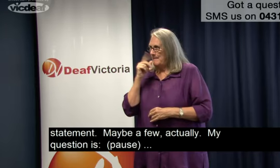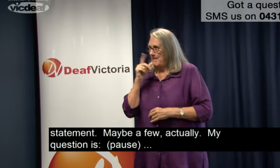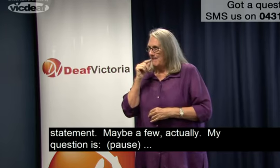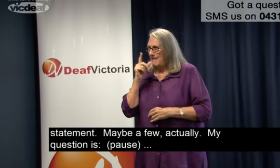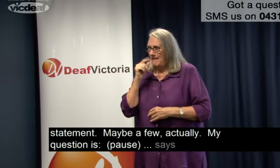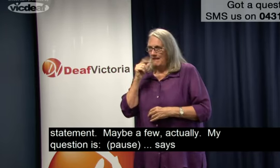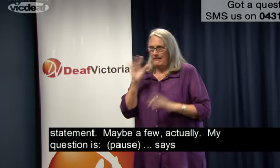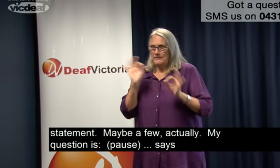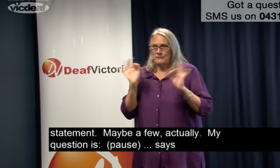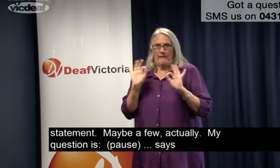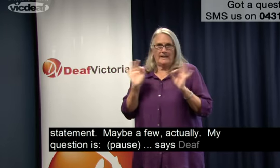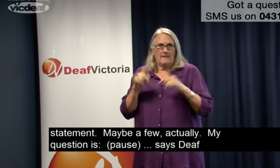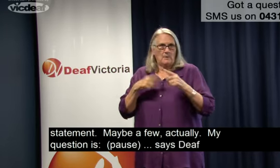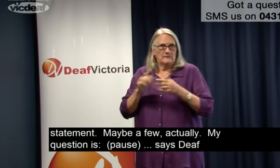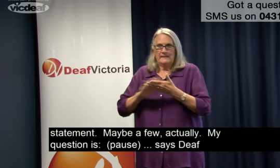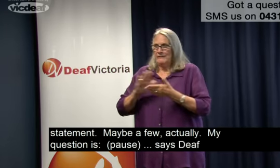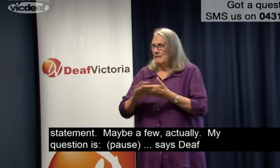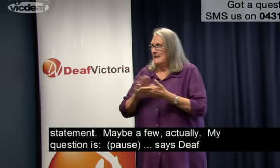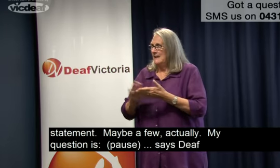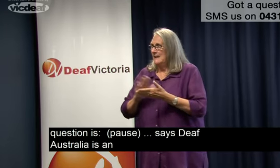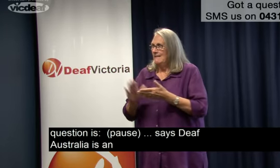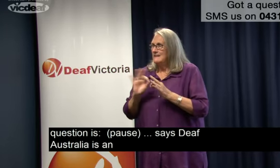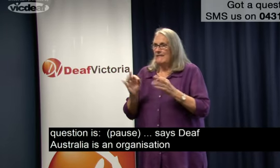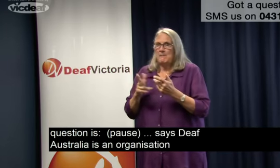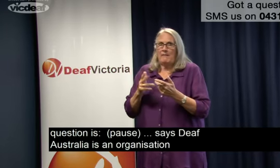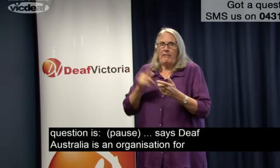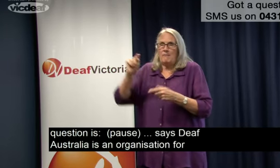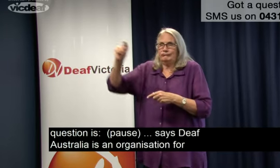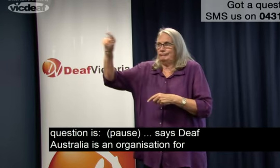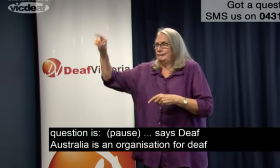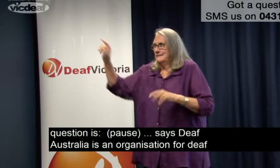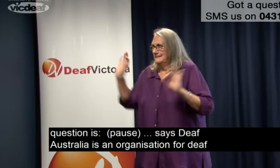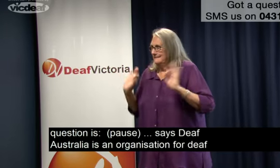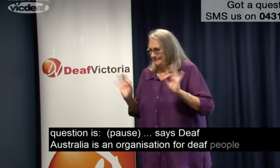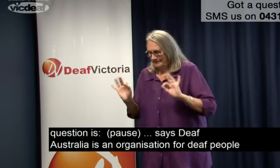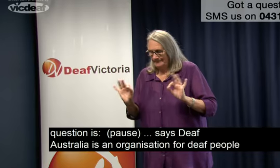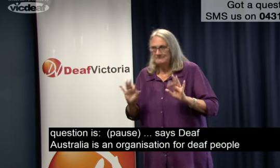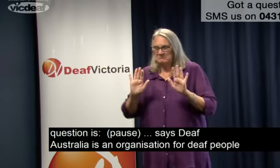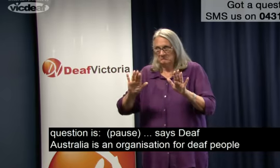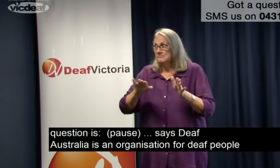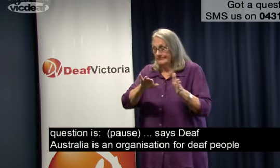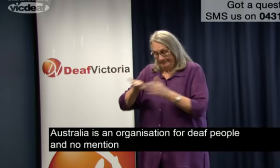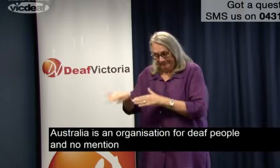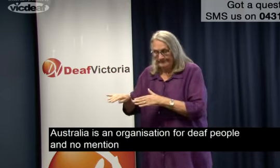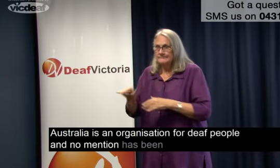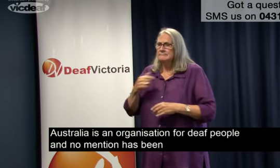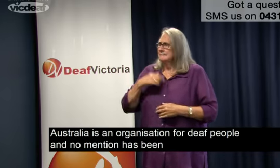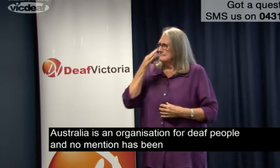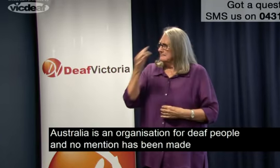is an organisation for deaf people and no mention has been made of hard of hearing or any other.